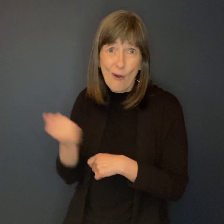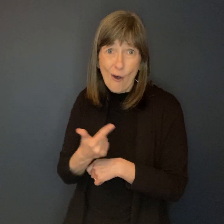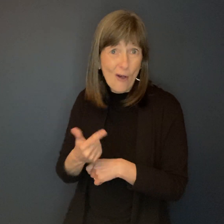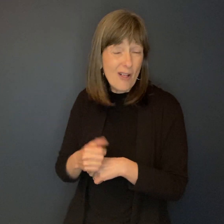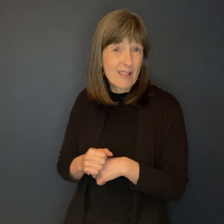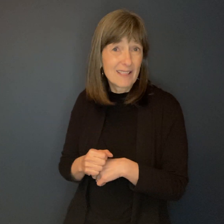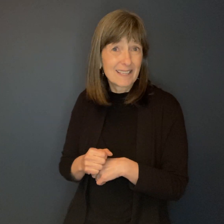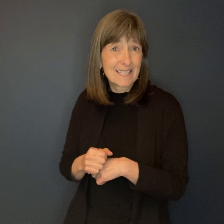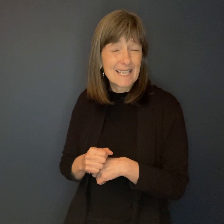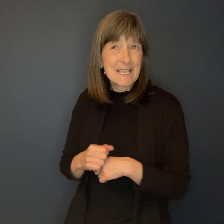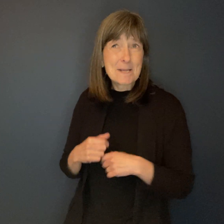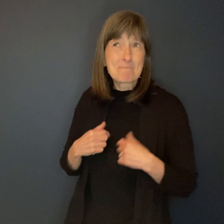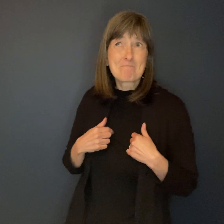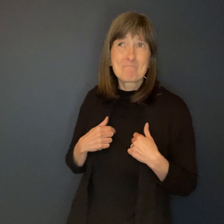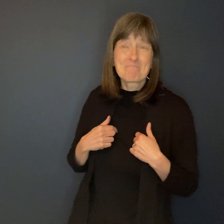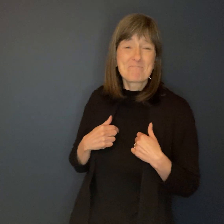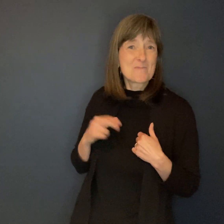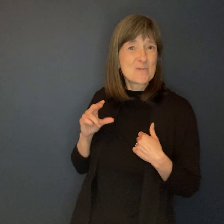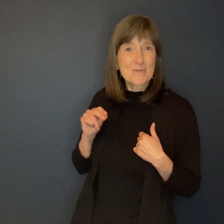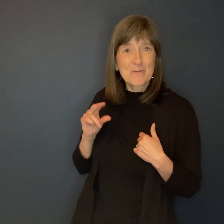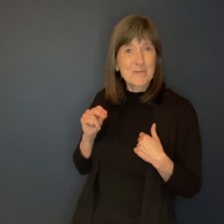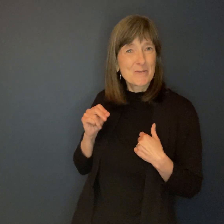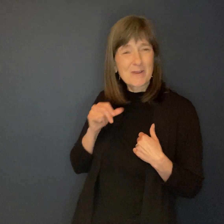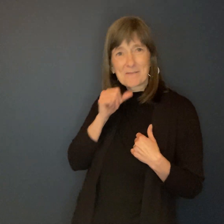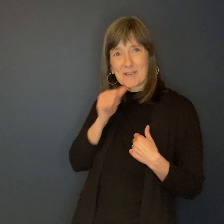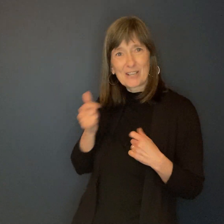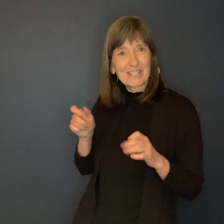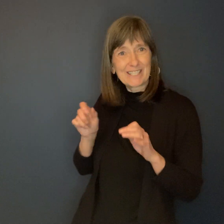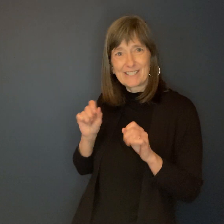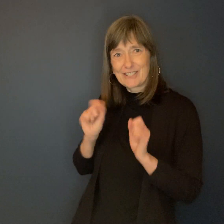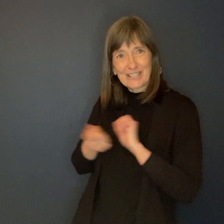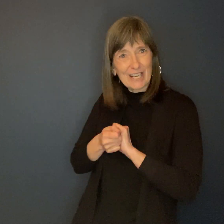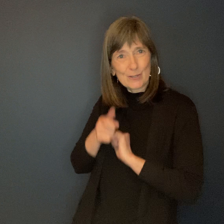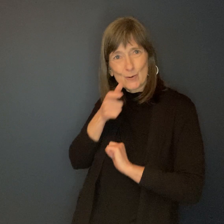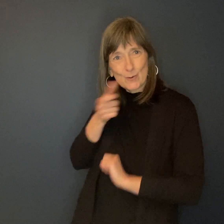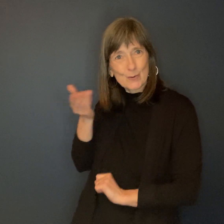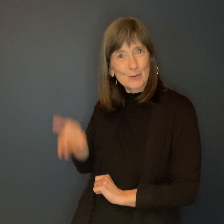that I've met through this course of my life with this